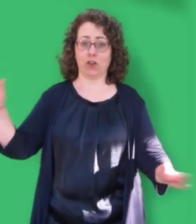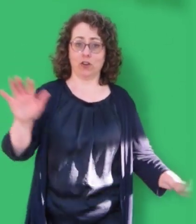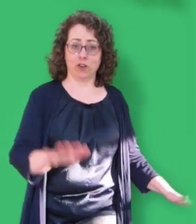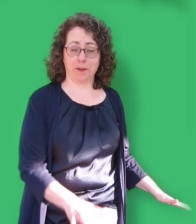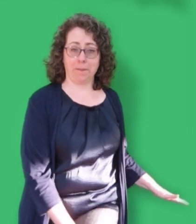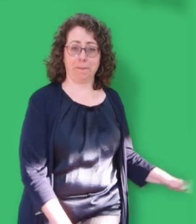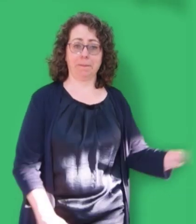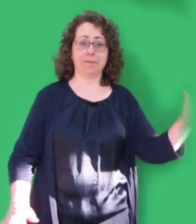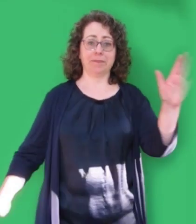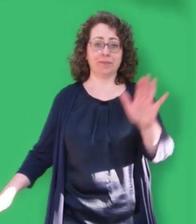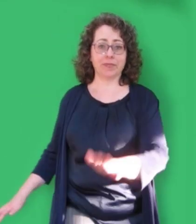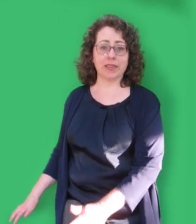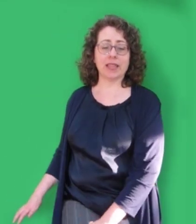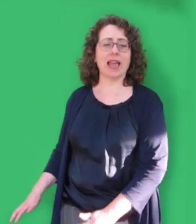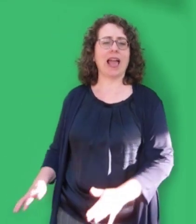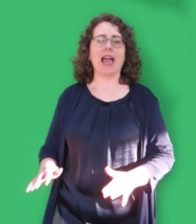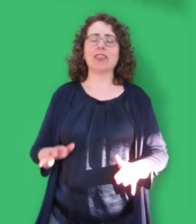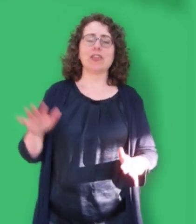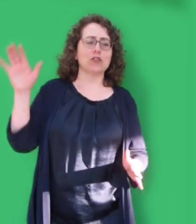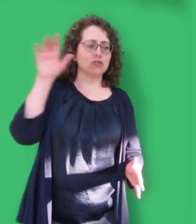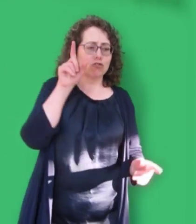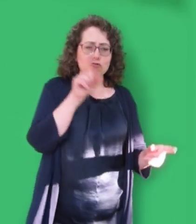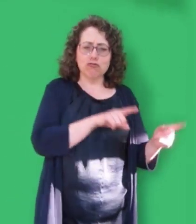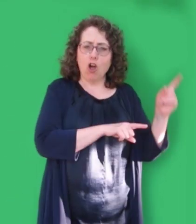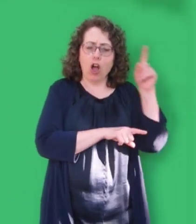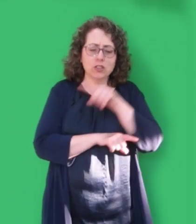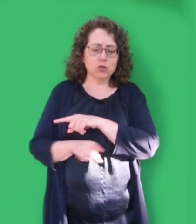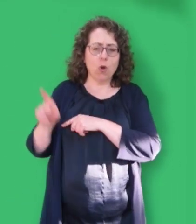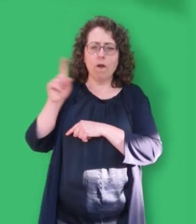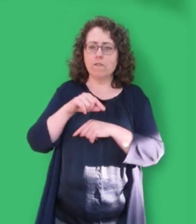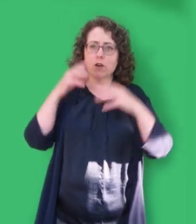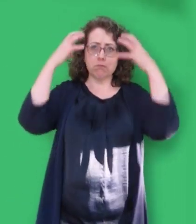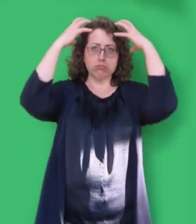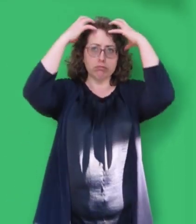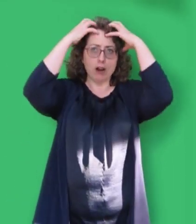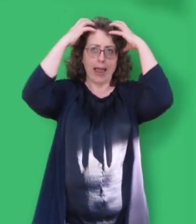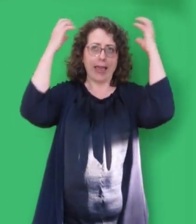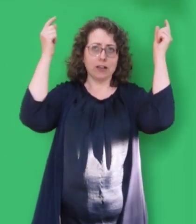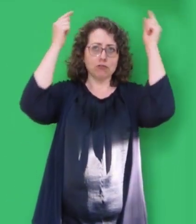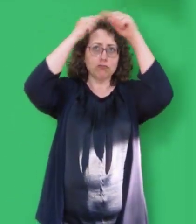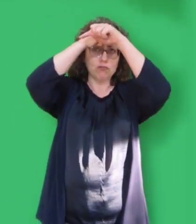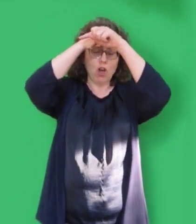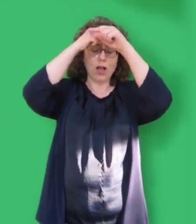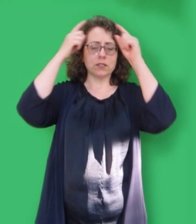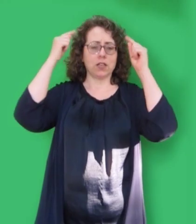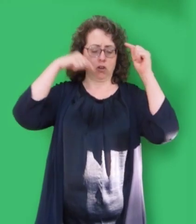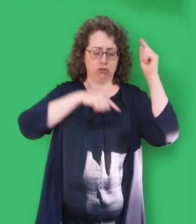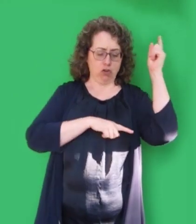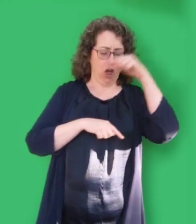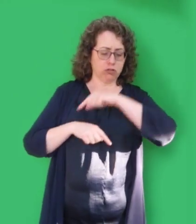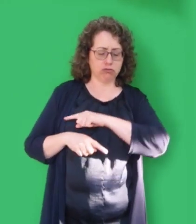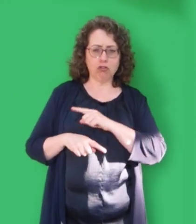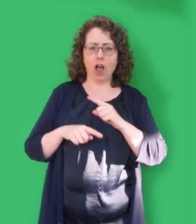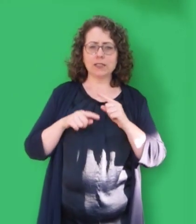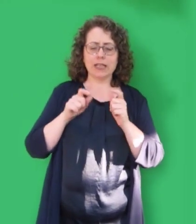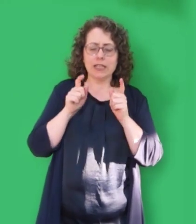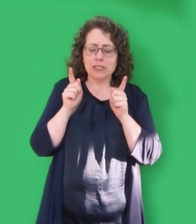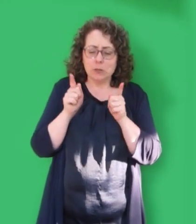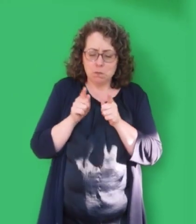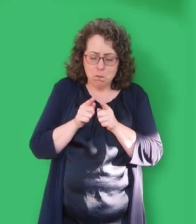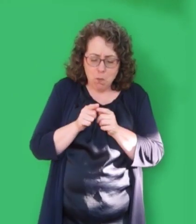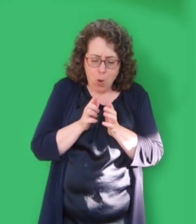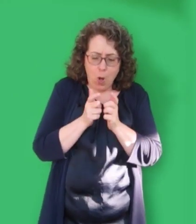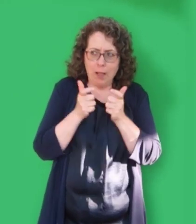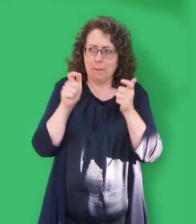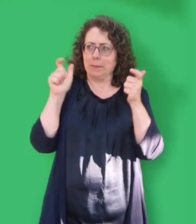the micro DNA level to the macro, where the brain hemispheres cross over. Everywhere in